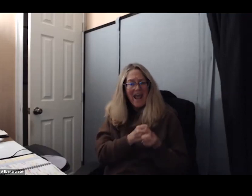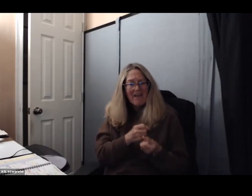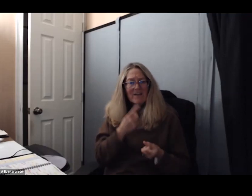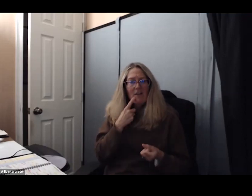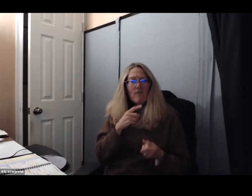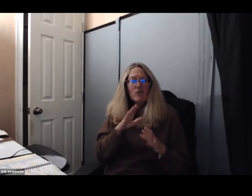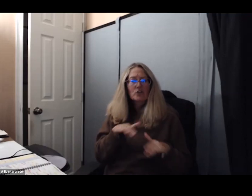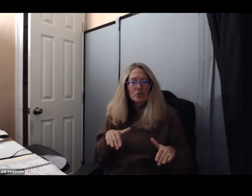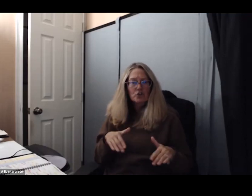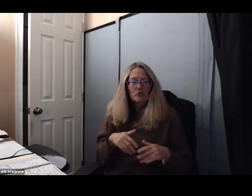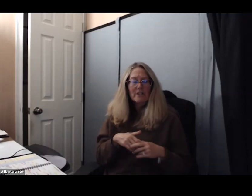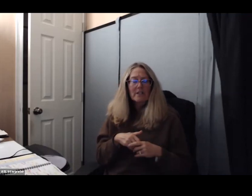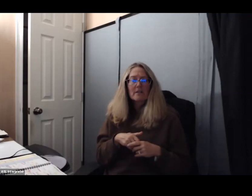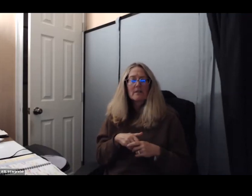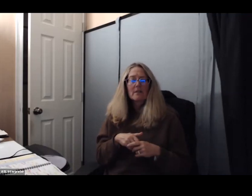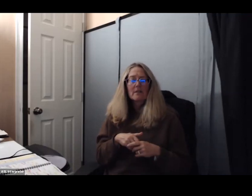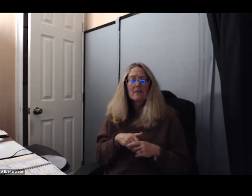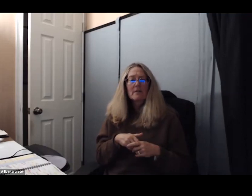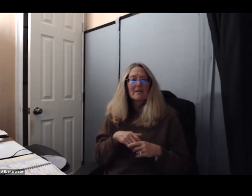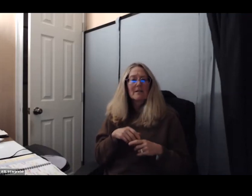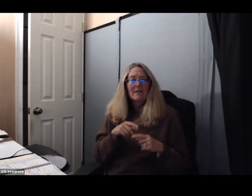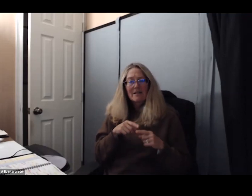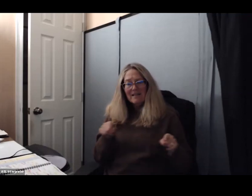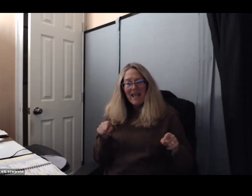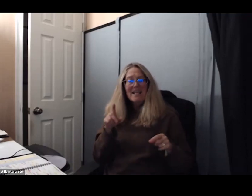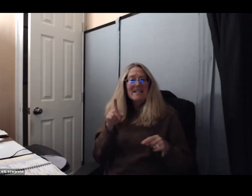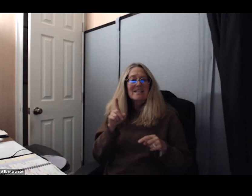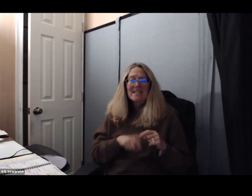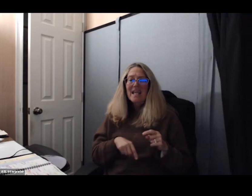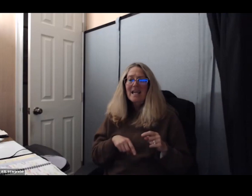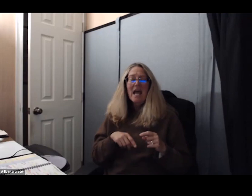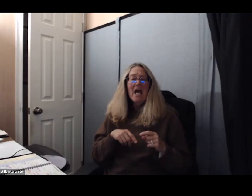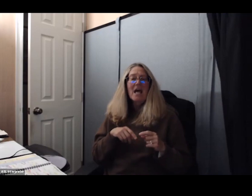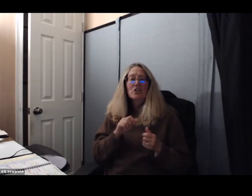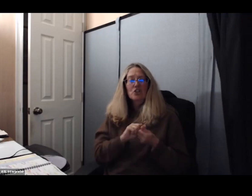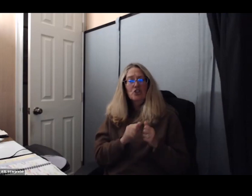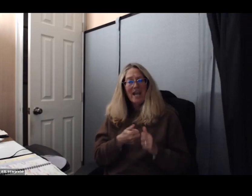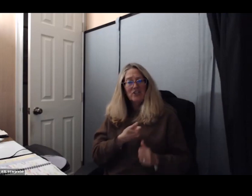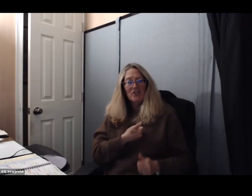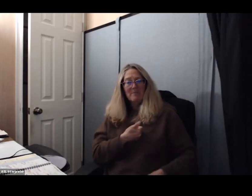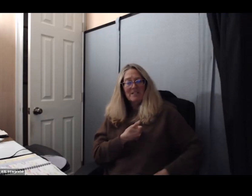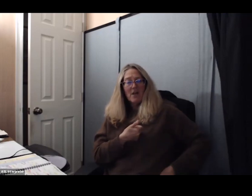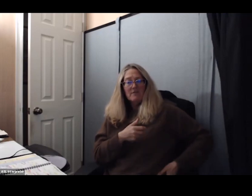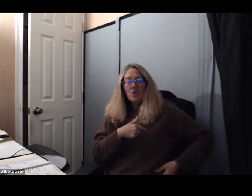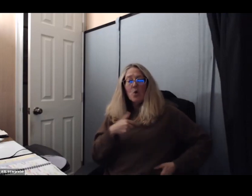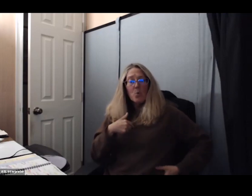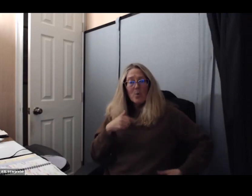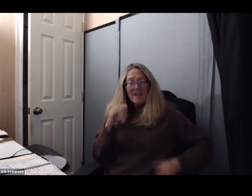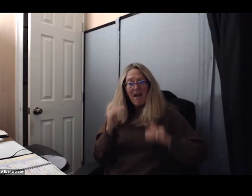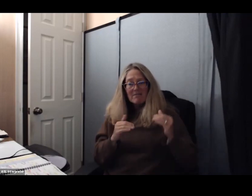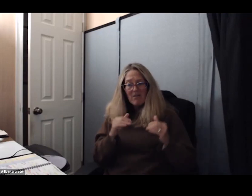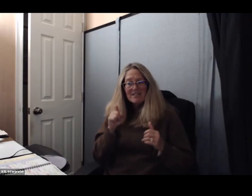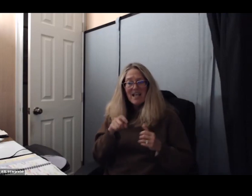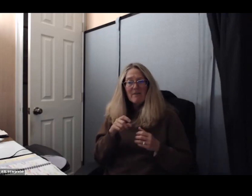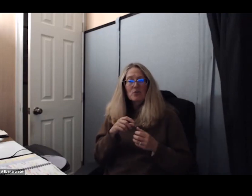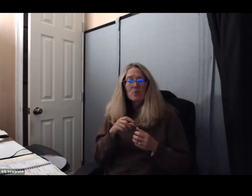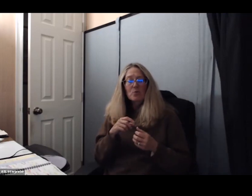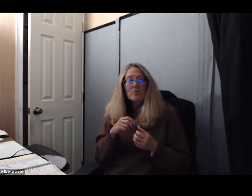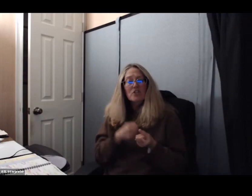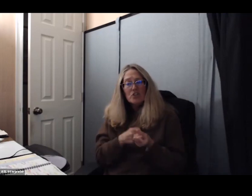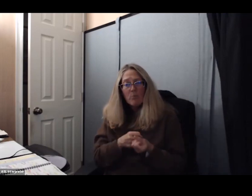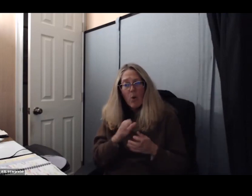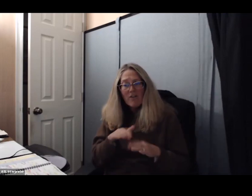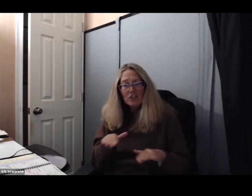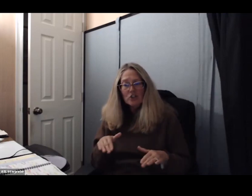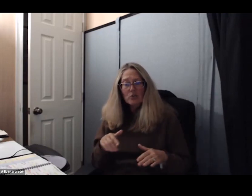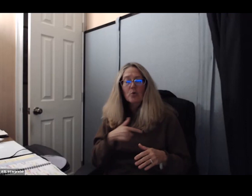that they can't speak on these things. They can't make the change themselves. We as adults, we are the ones that need to help them. We are the ones